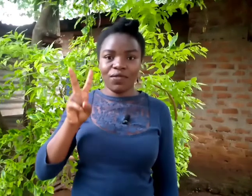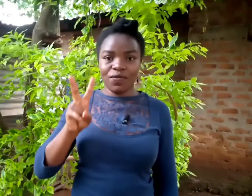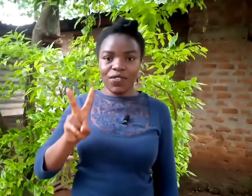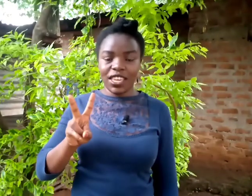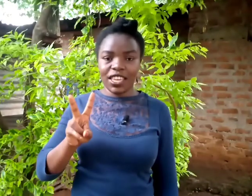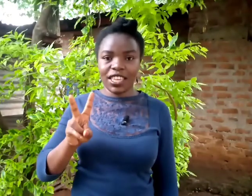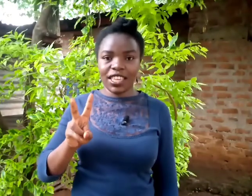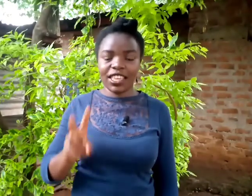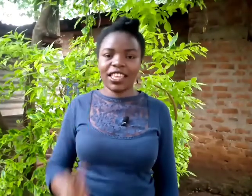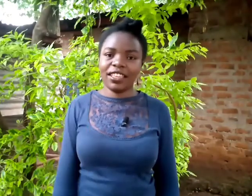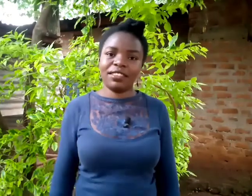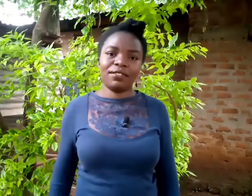V.